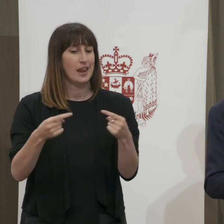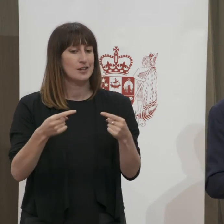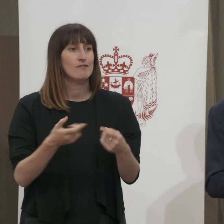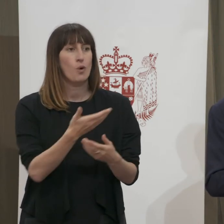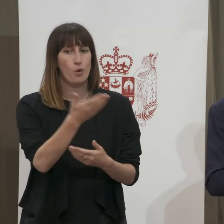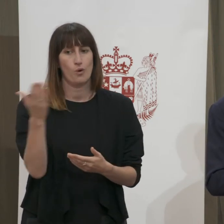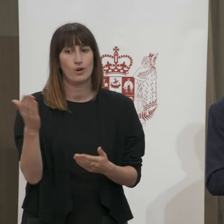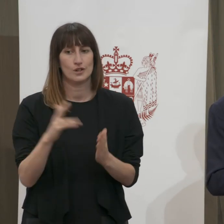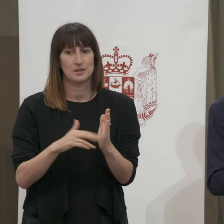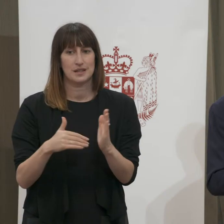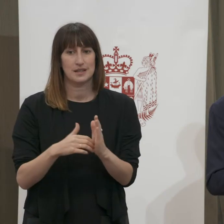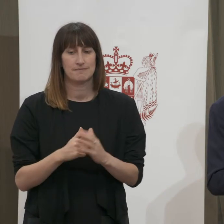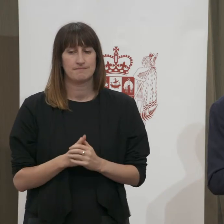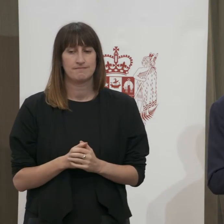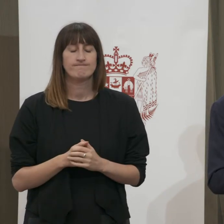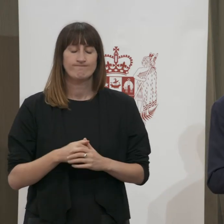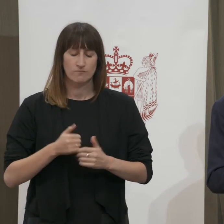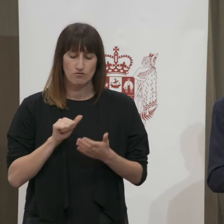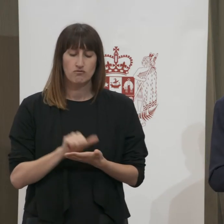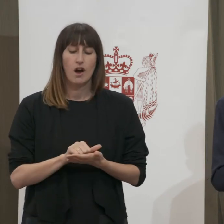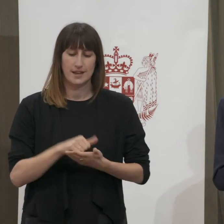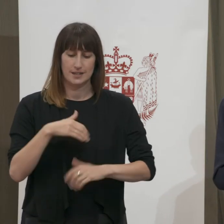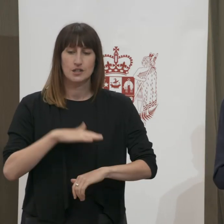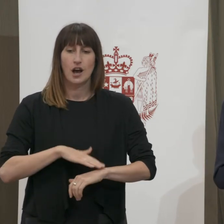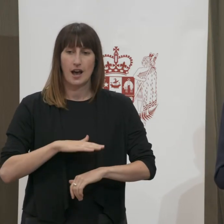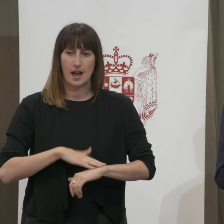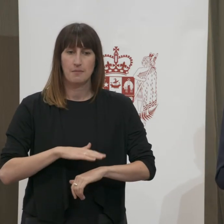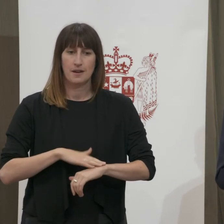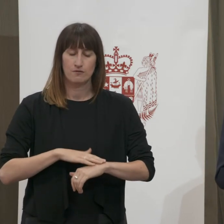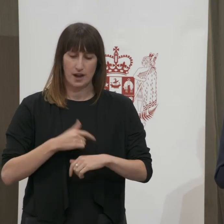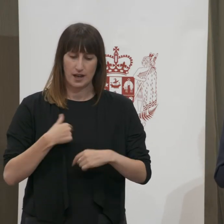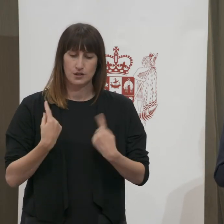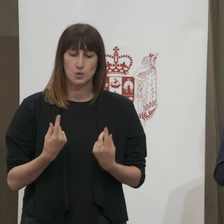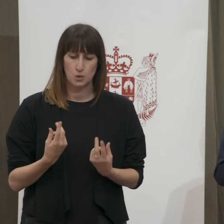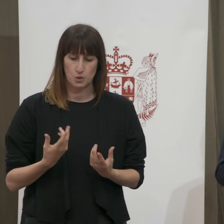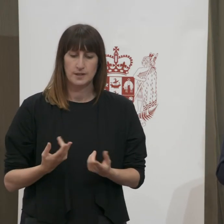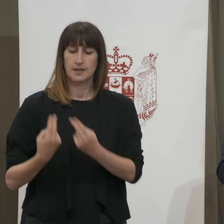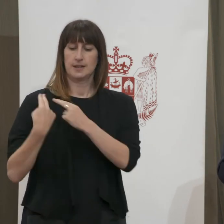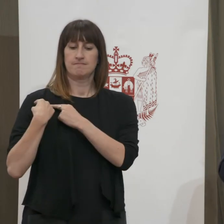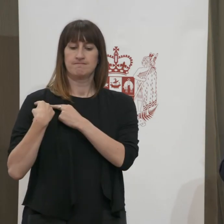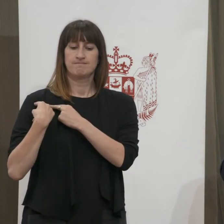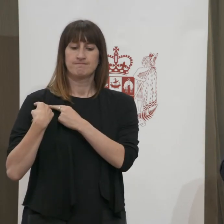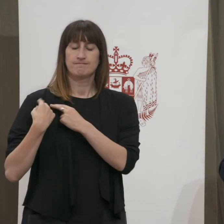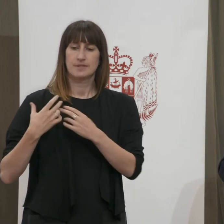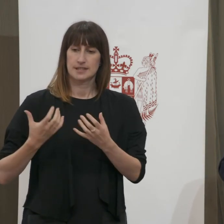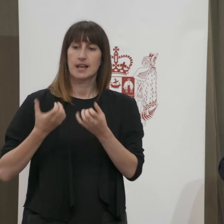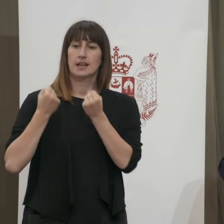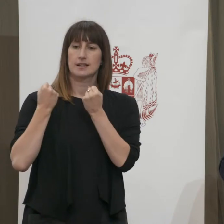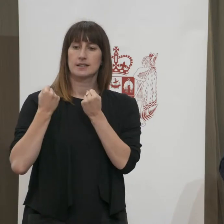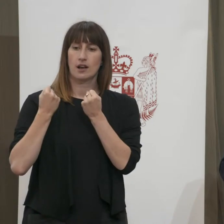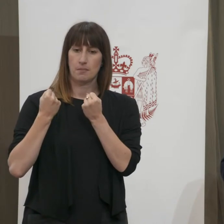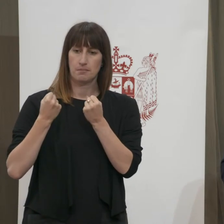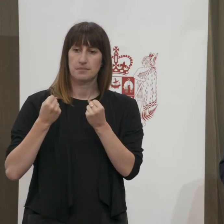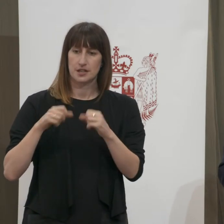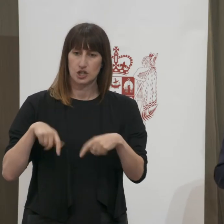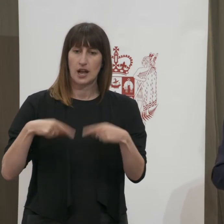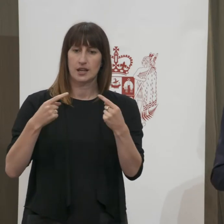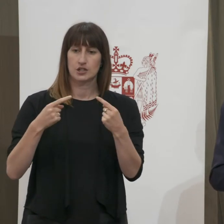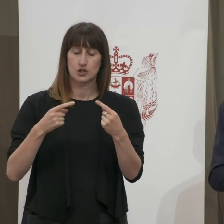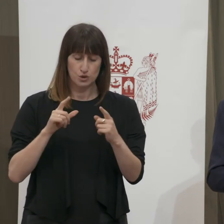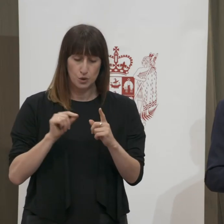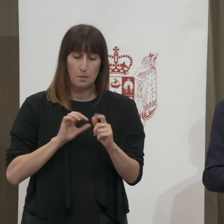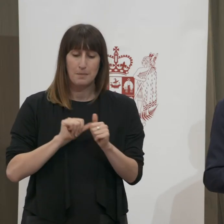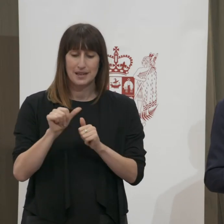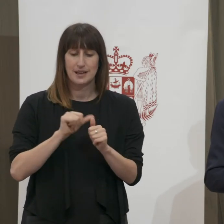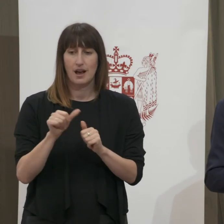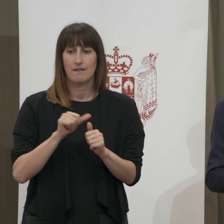And it is time for us, I think, to rise to the challenge, to do better than we're doing, not just about health care, but